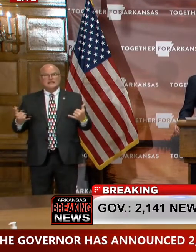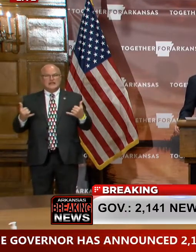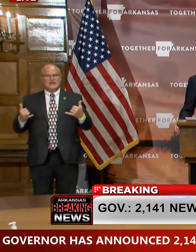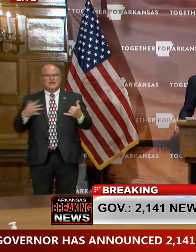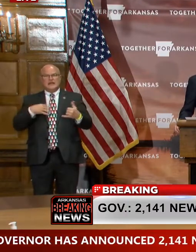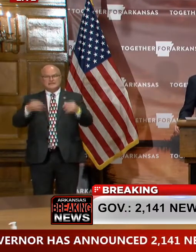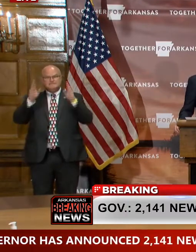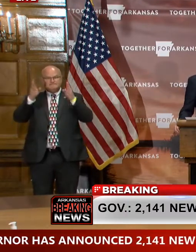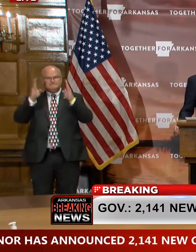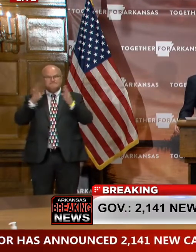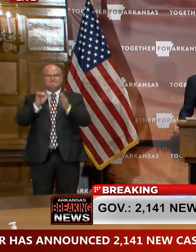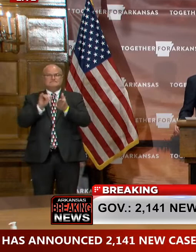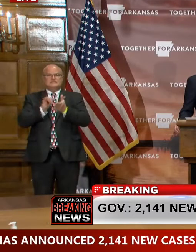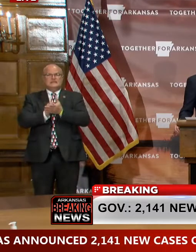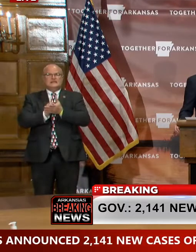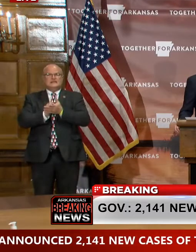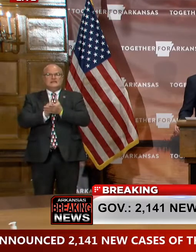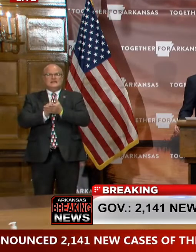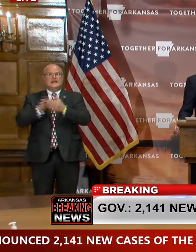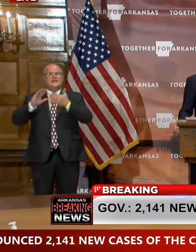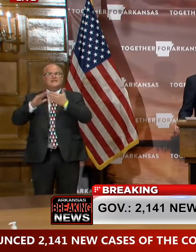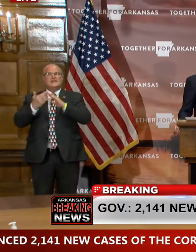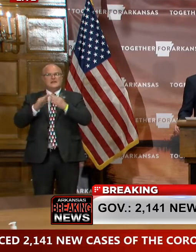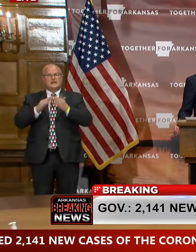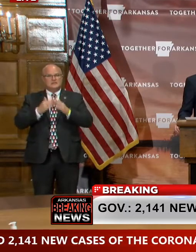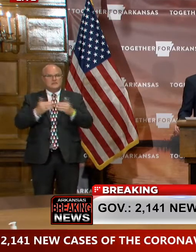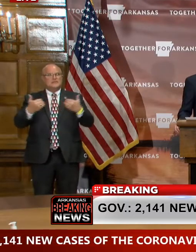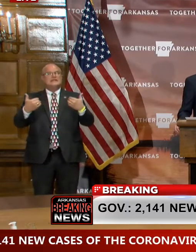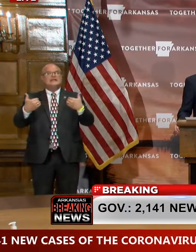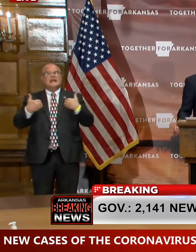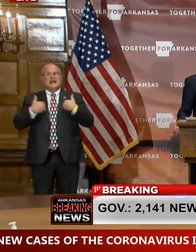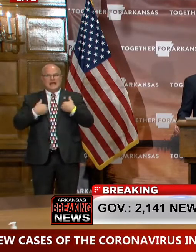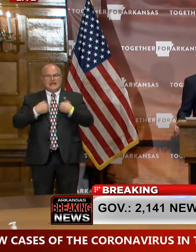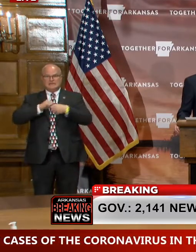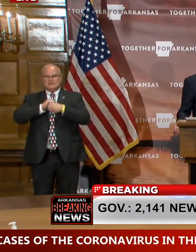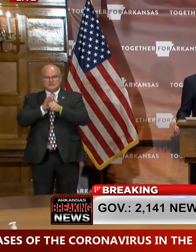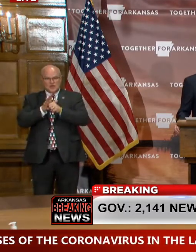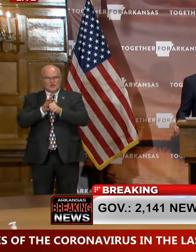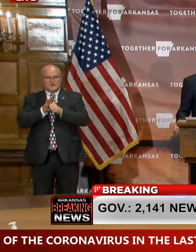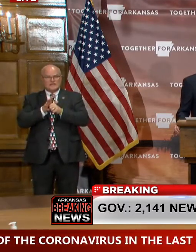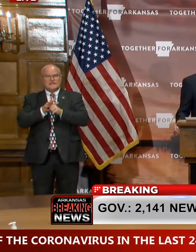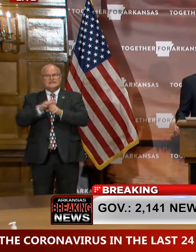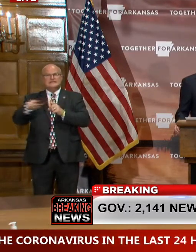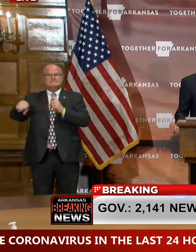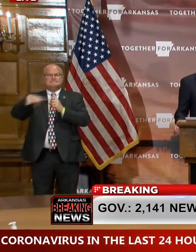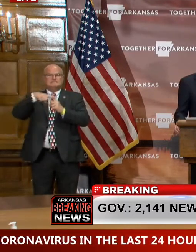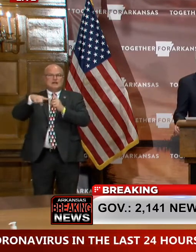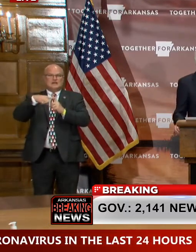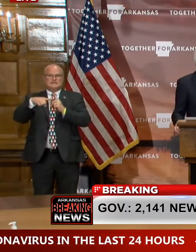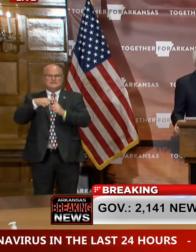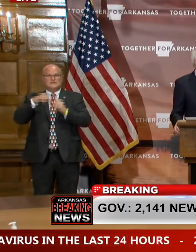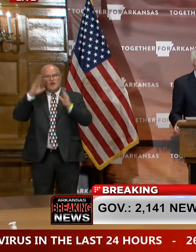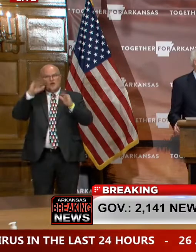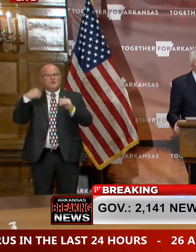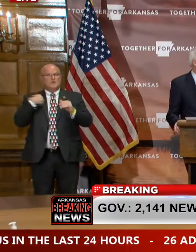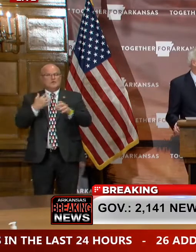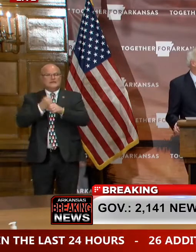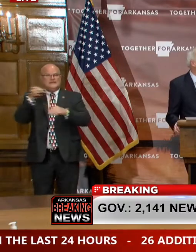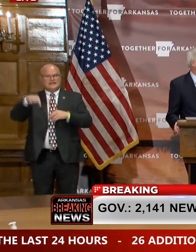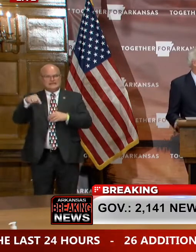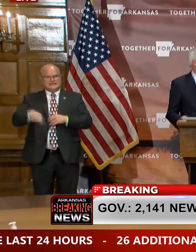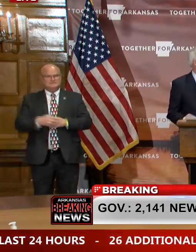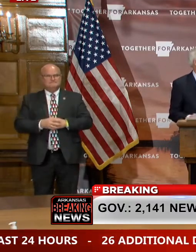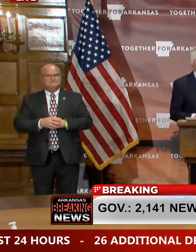alert to them that the community has COVID and there's a high rate of positivity. Hopefully we can get that down.